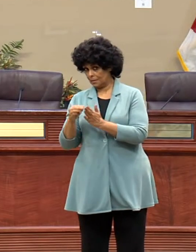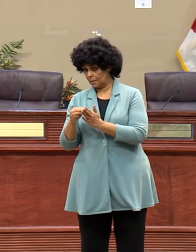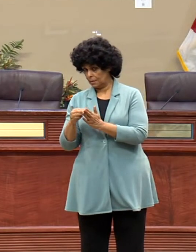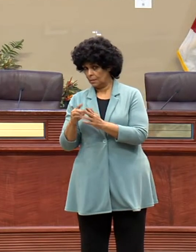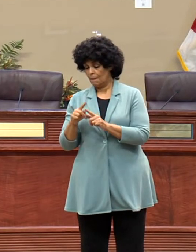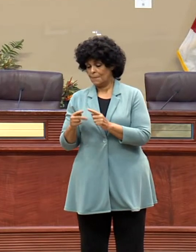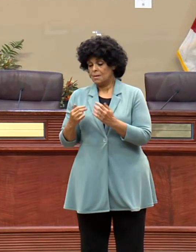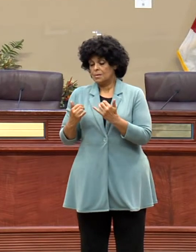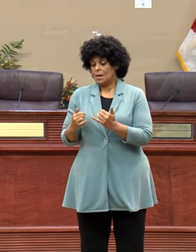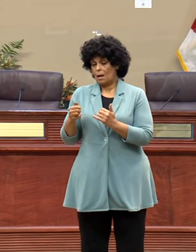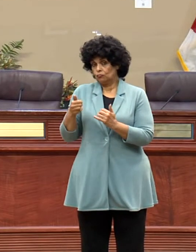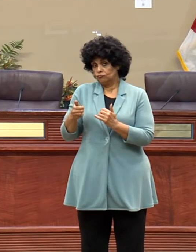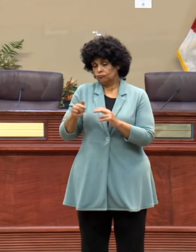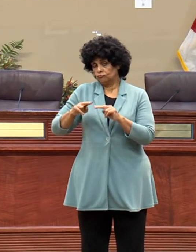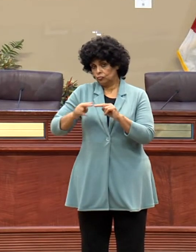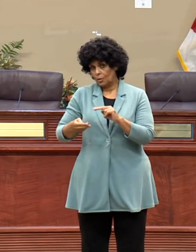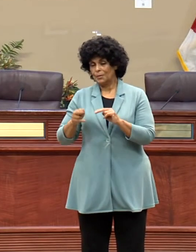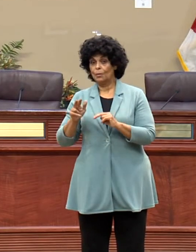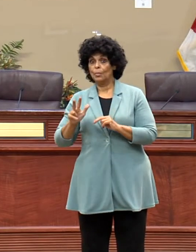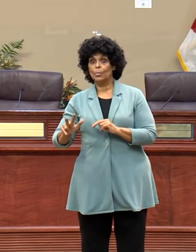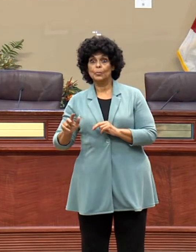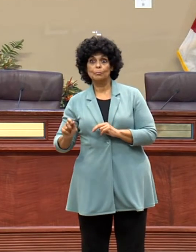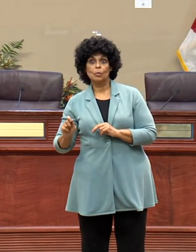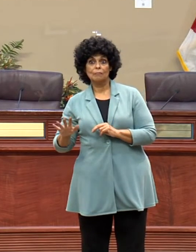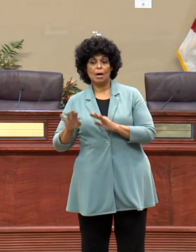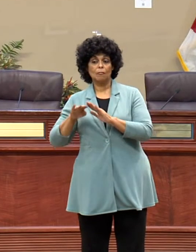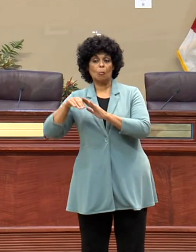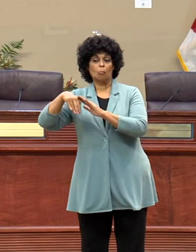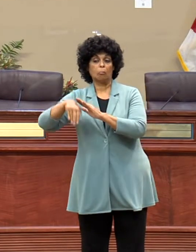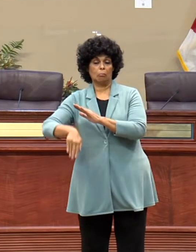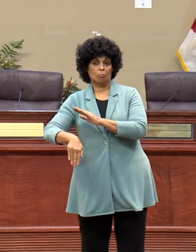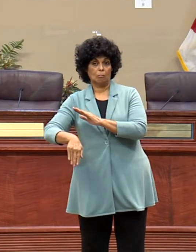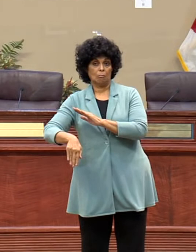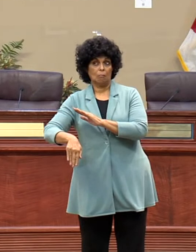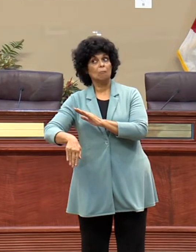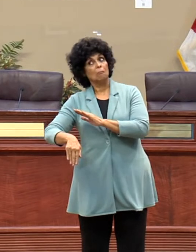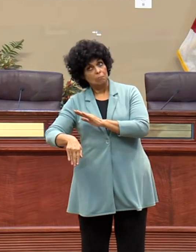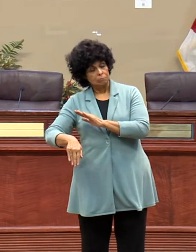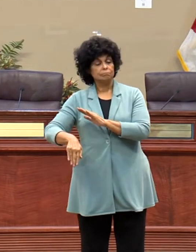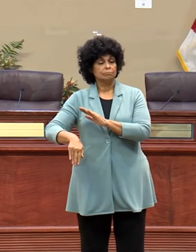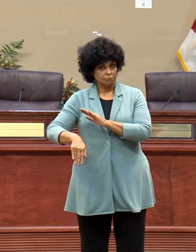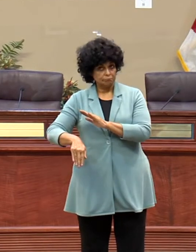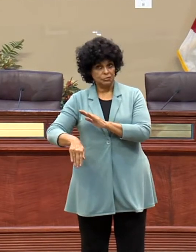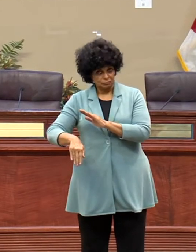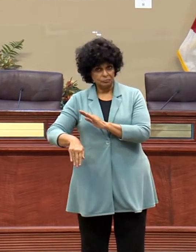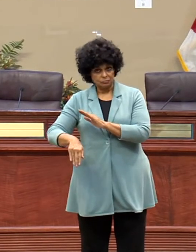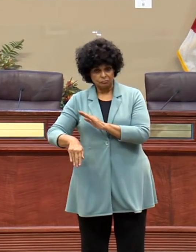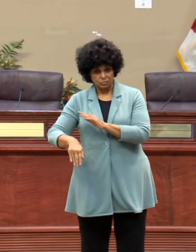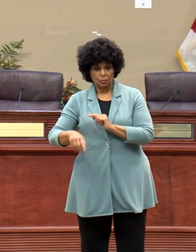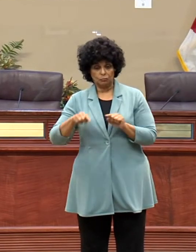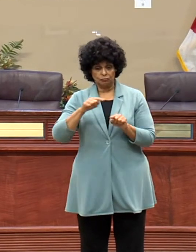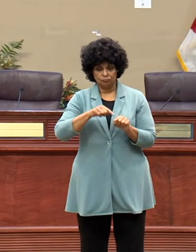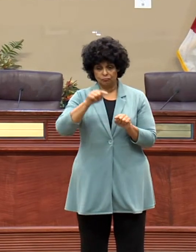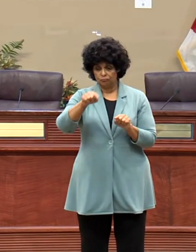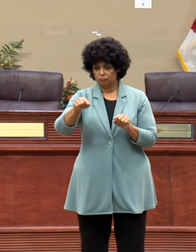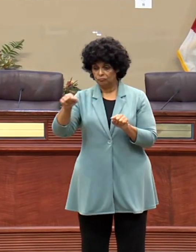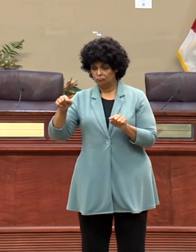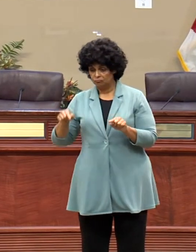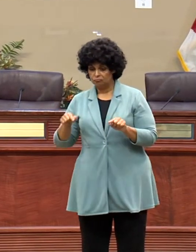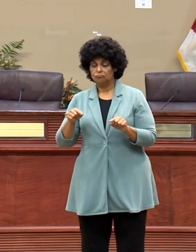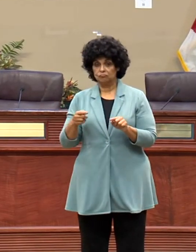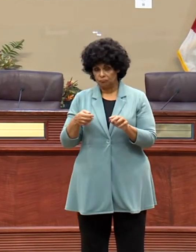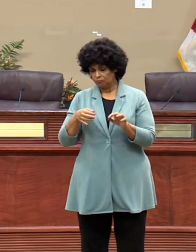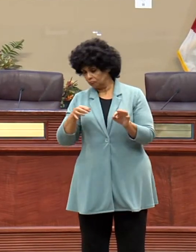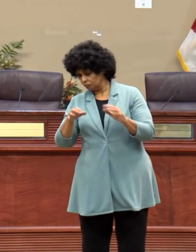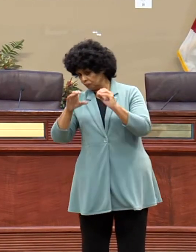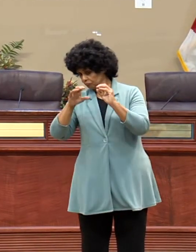shows it dropped to 3.5 million. So in the midst of that bad news, there's some good